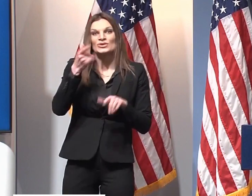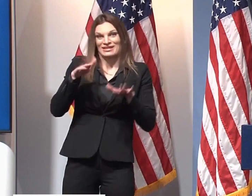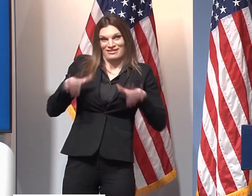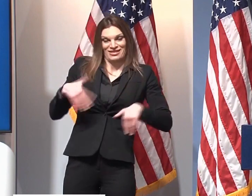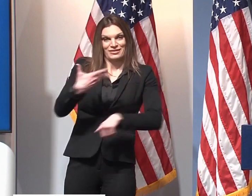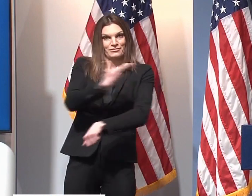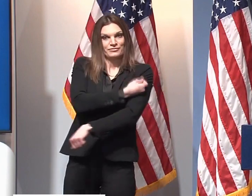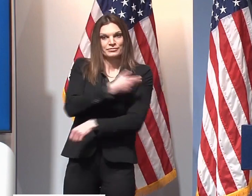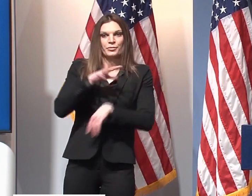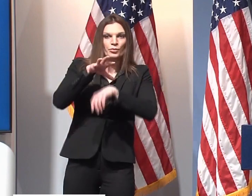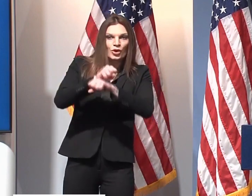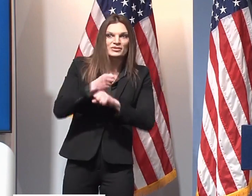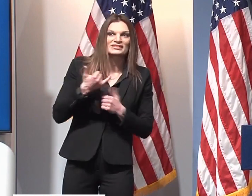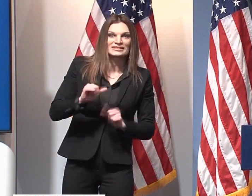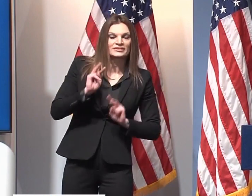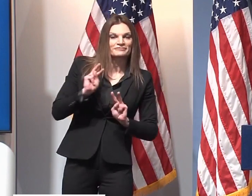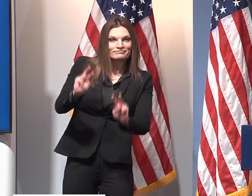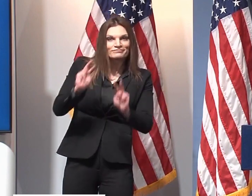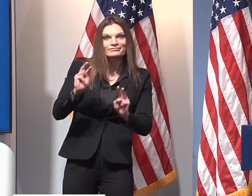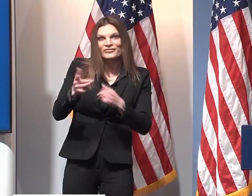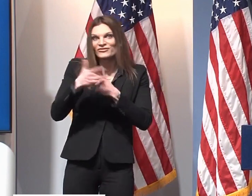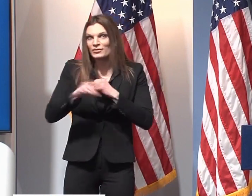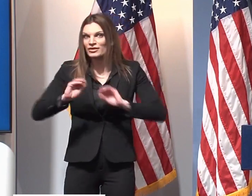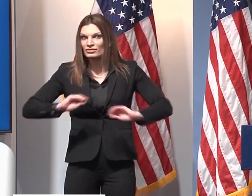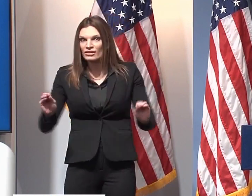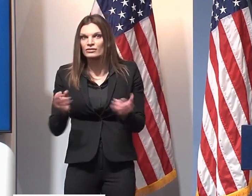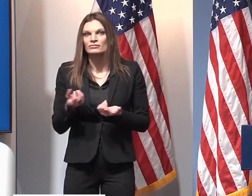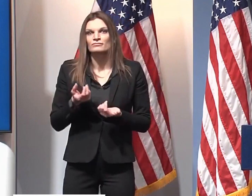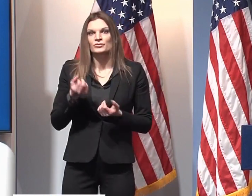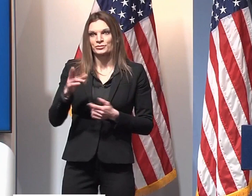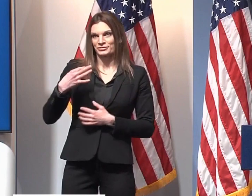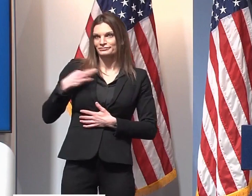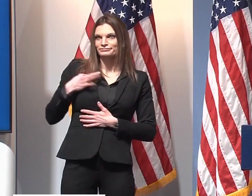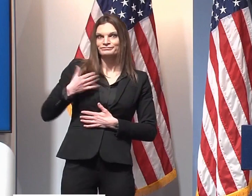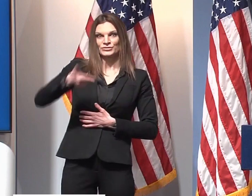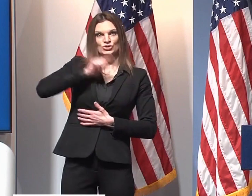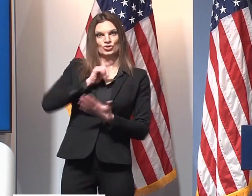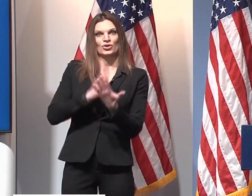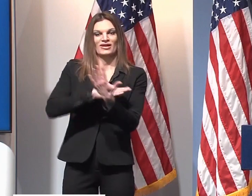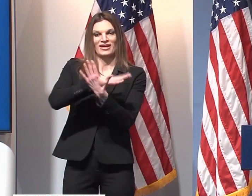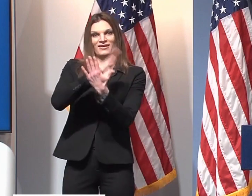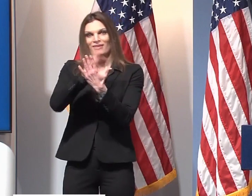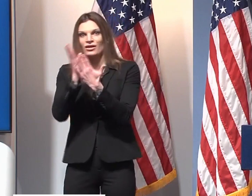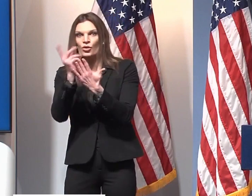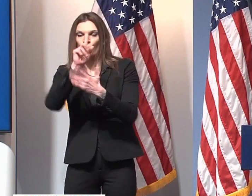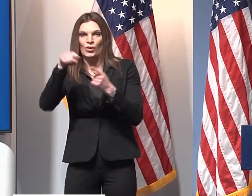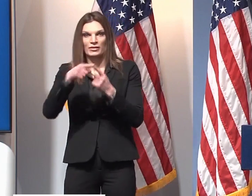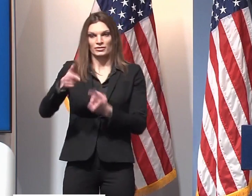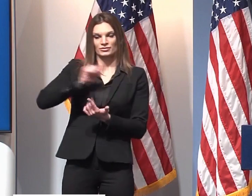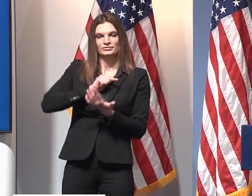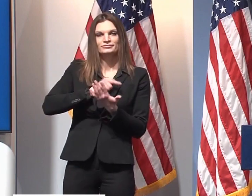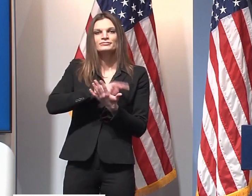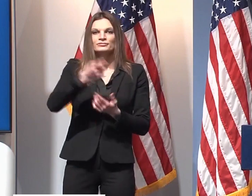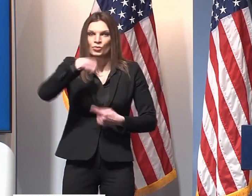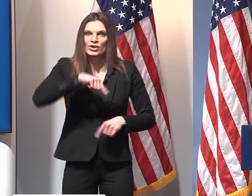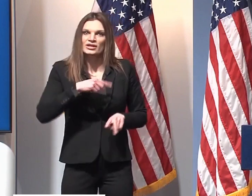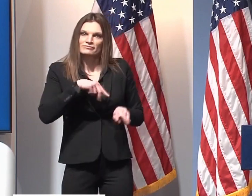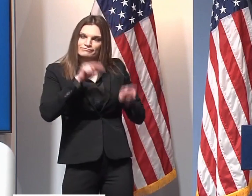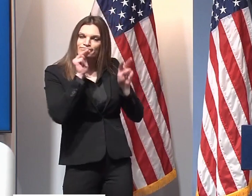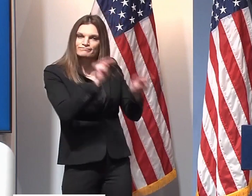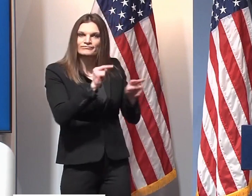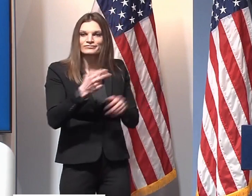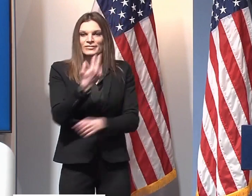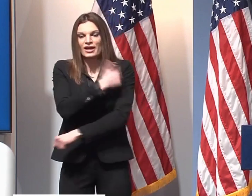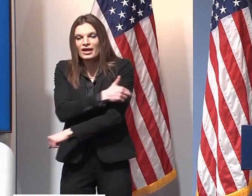either because an appointment hasn't been available or you are not yet eligible, we and our local health departments, our